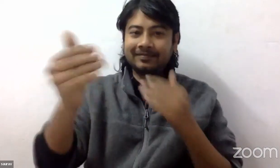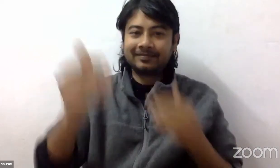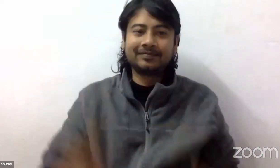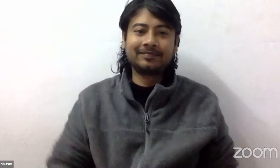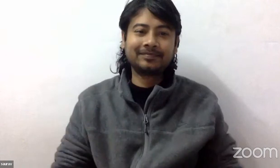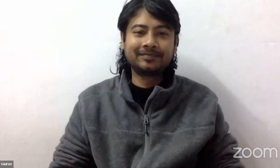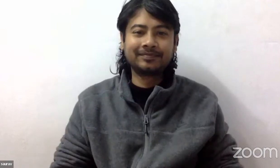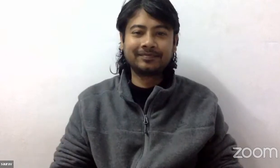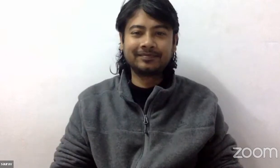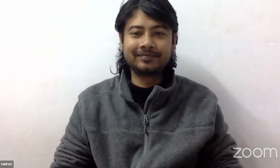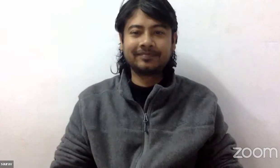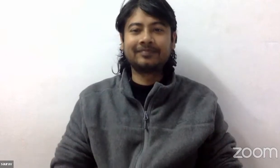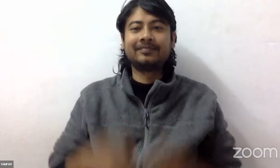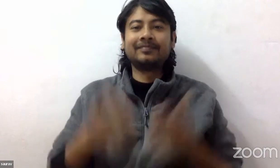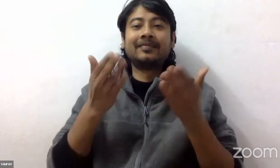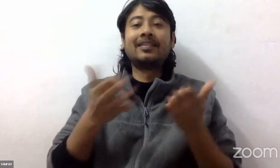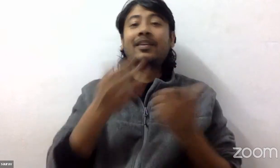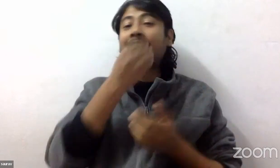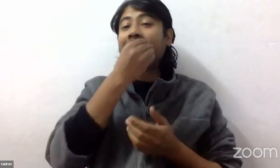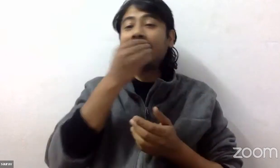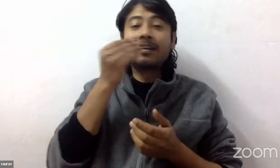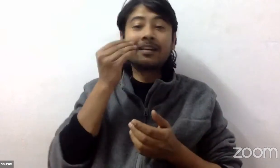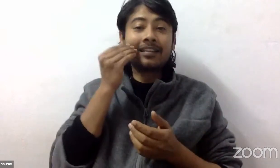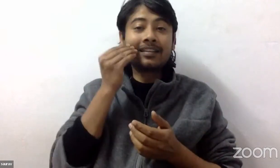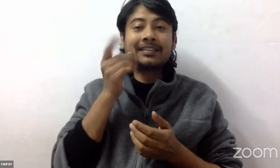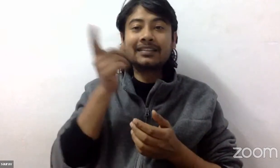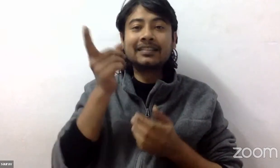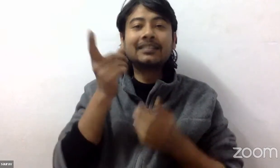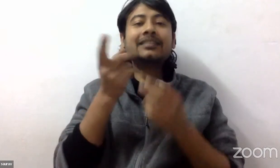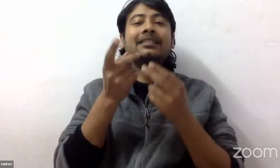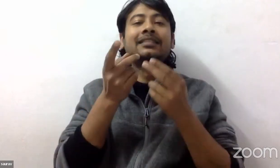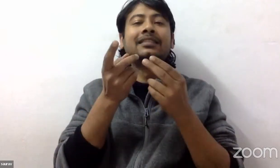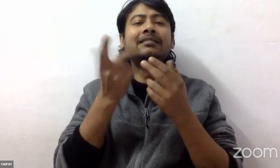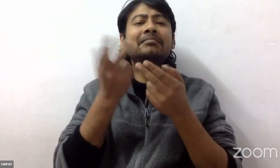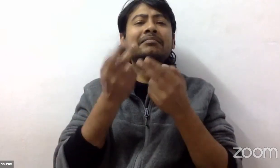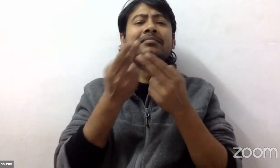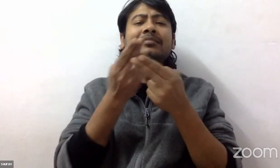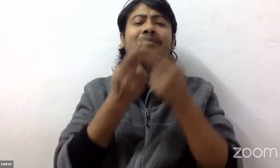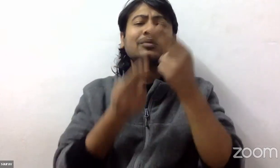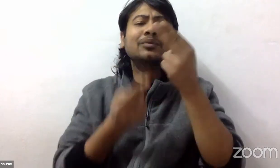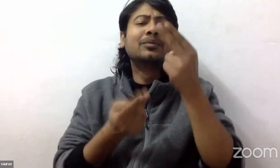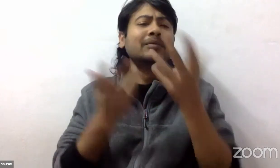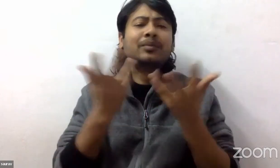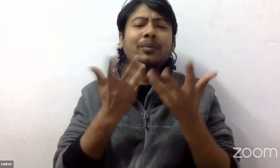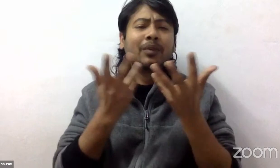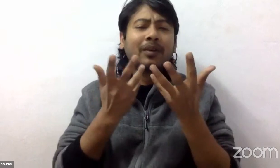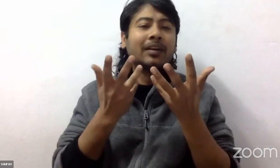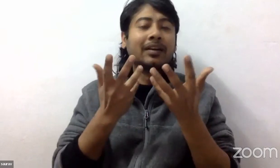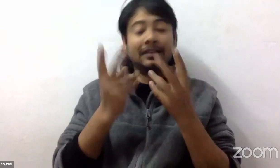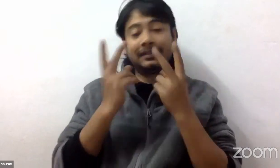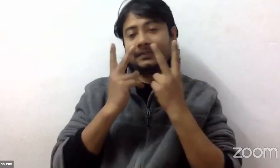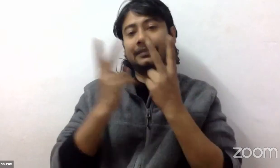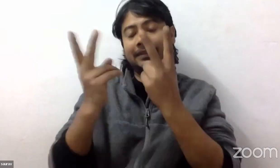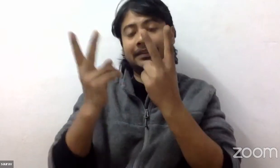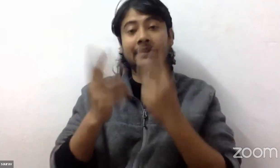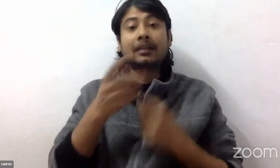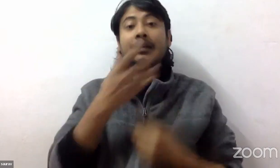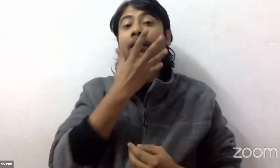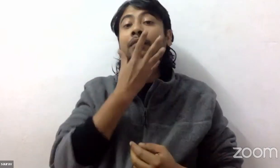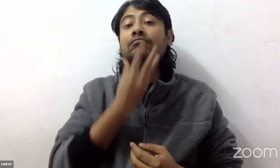the story behind Ekadashi. And so once there was one Rishi, Gemini Rishi, and